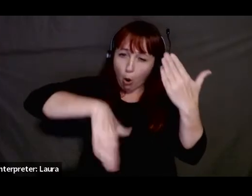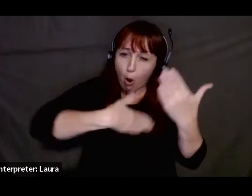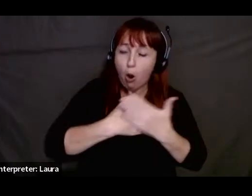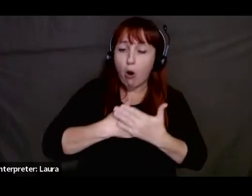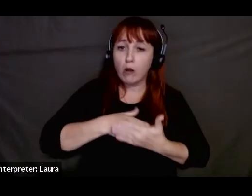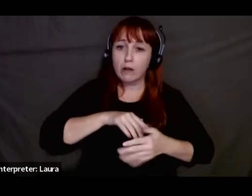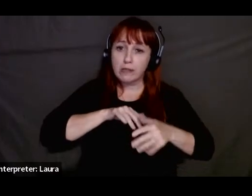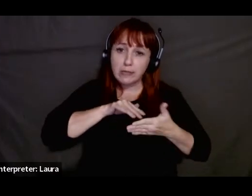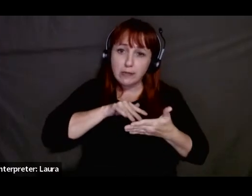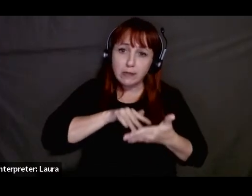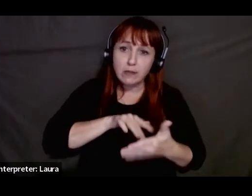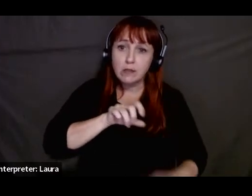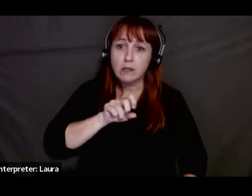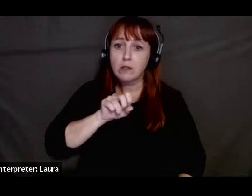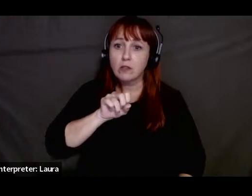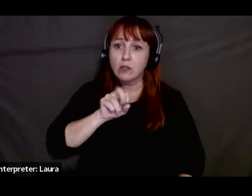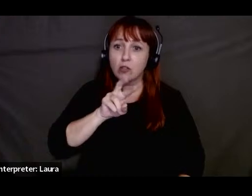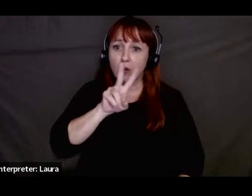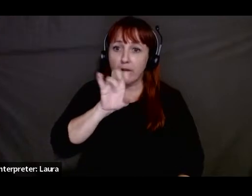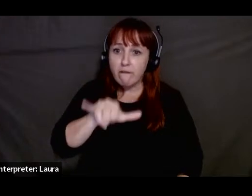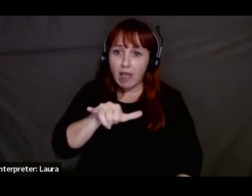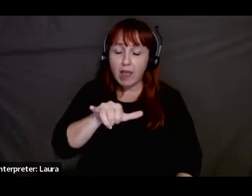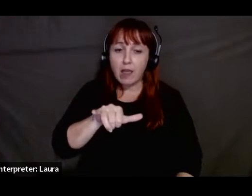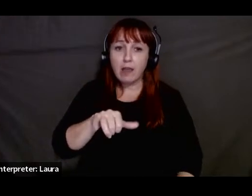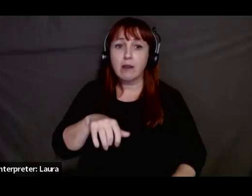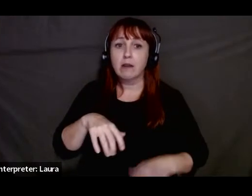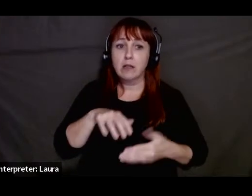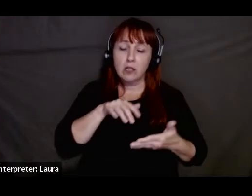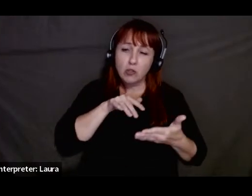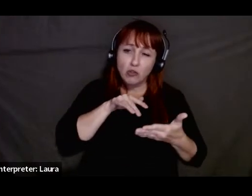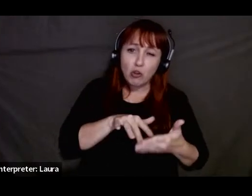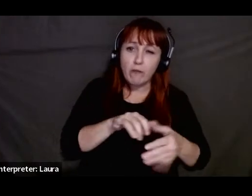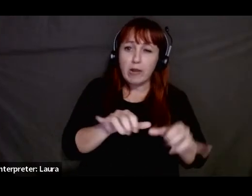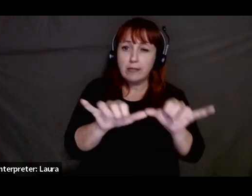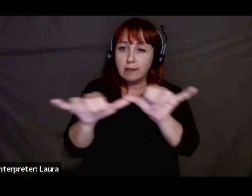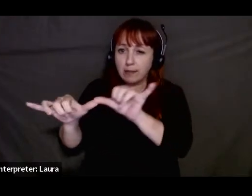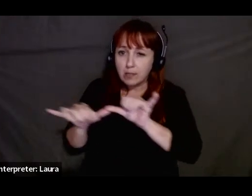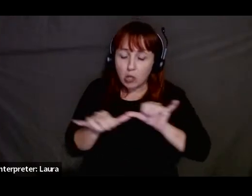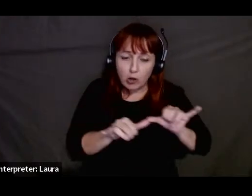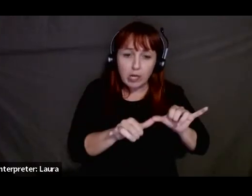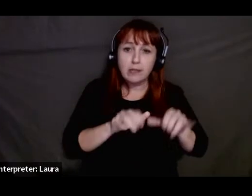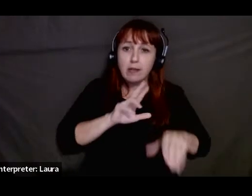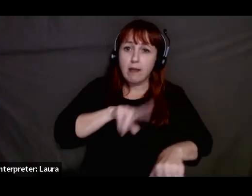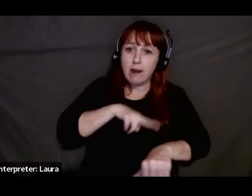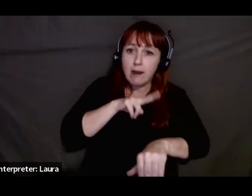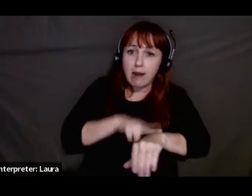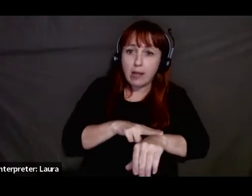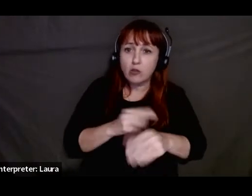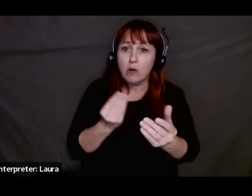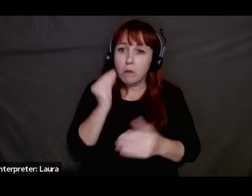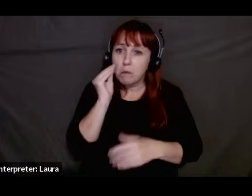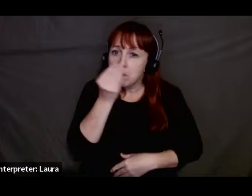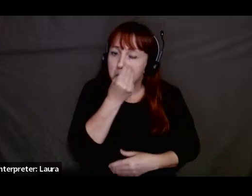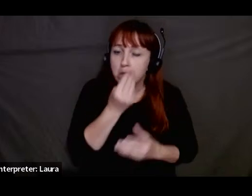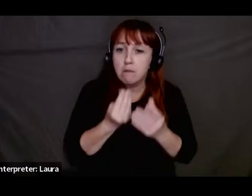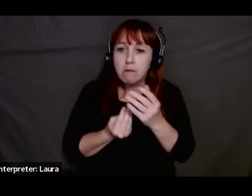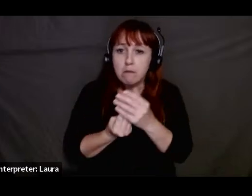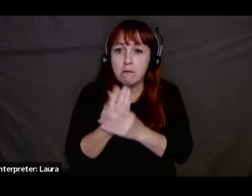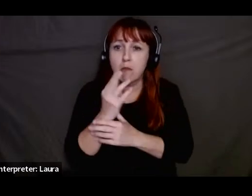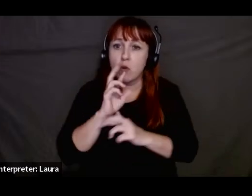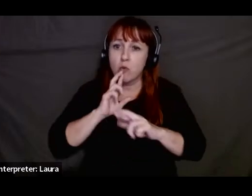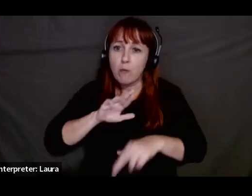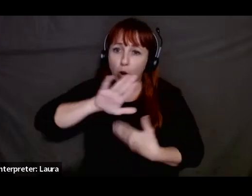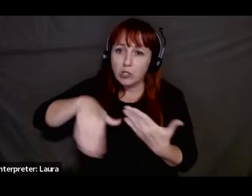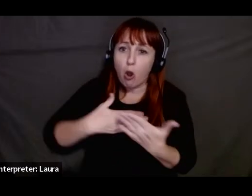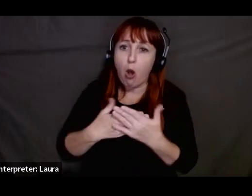been done for Pōhakuloa PTA area, all the natural botanical and biological reports